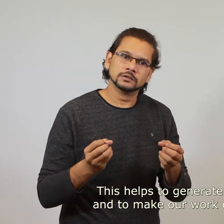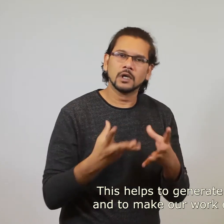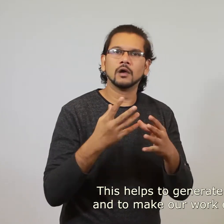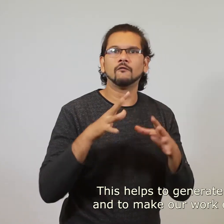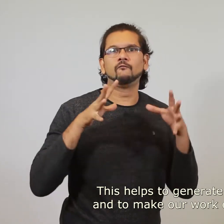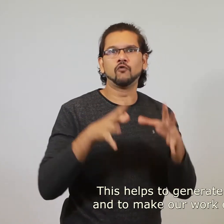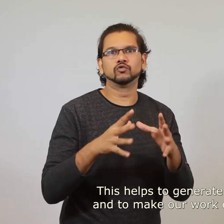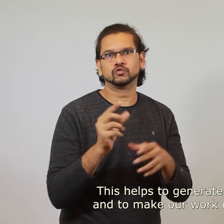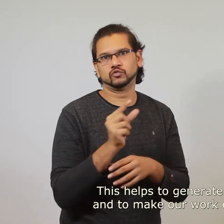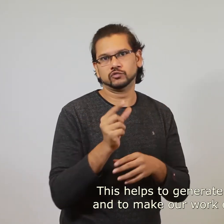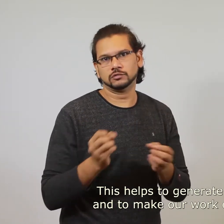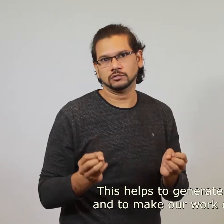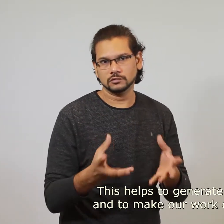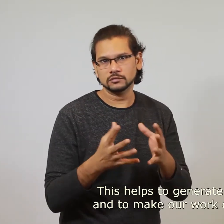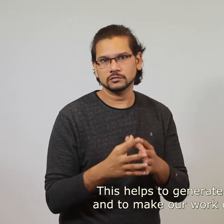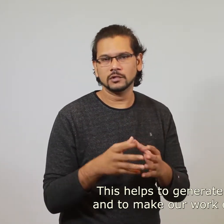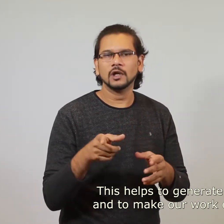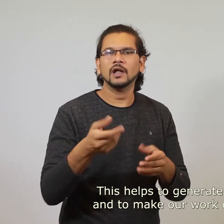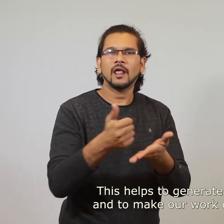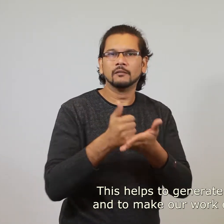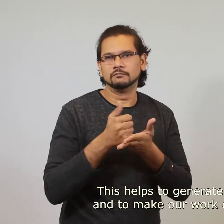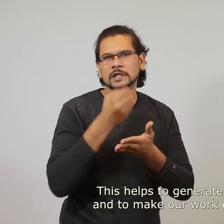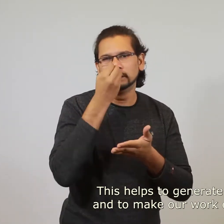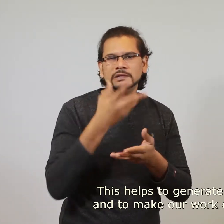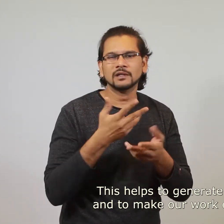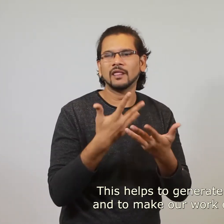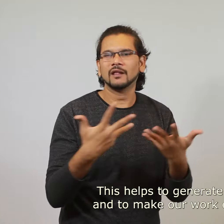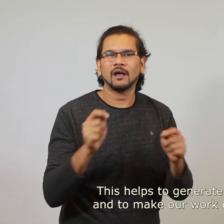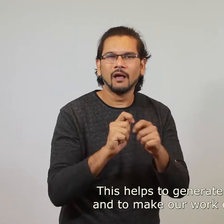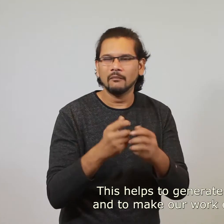This helps to generate force and to make our work easier.